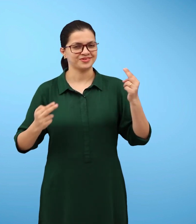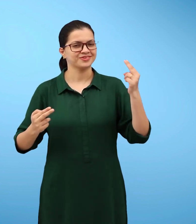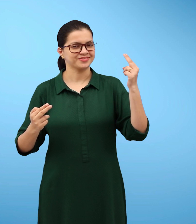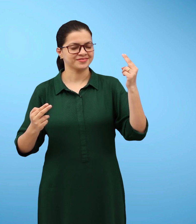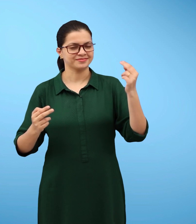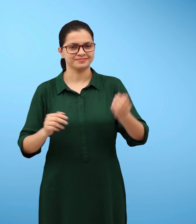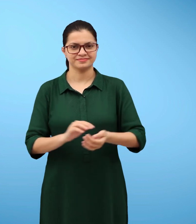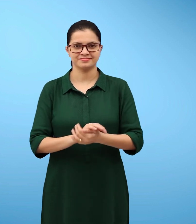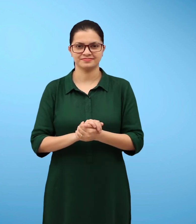story,